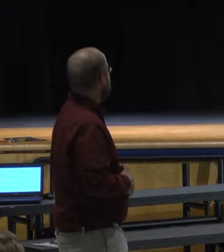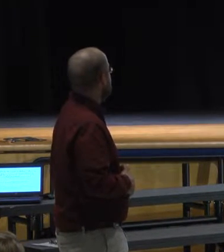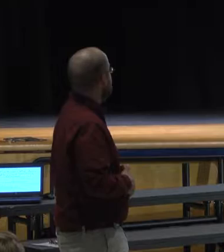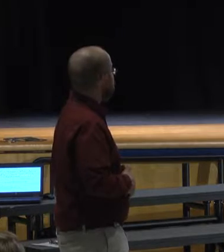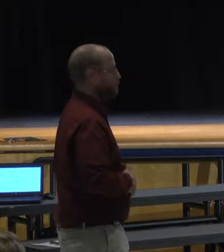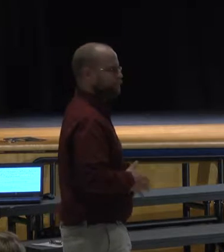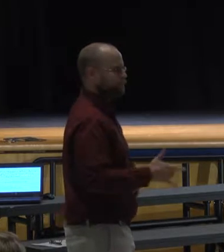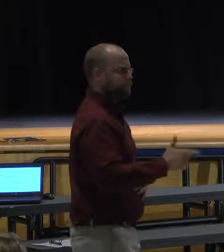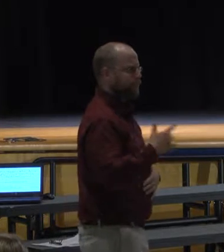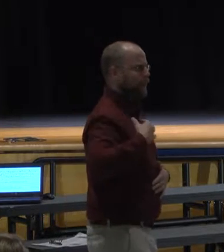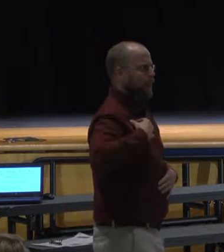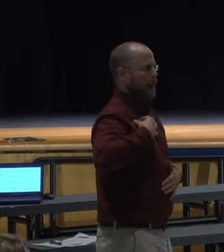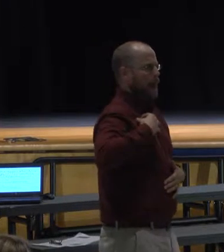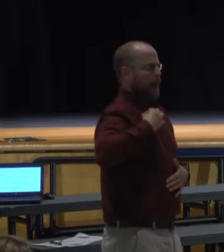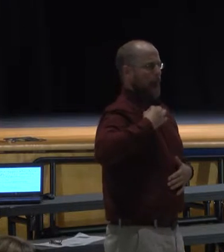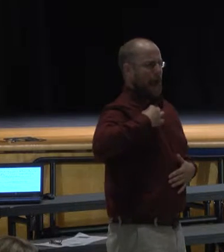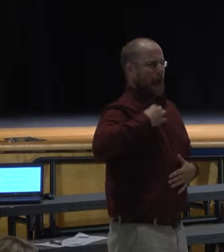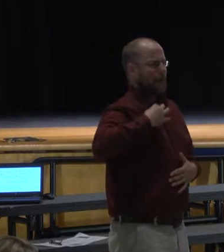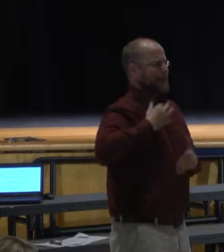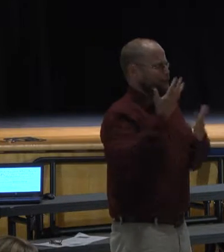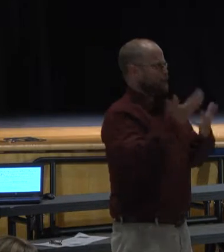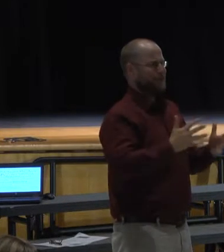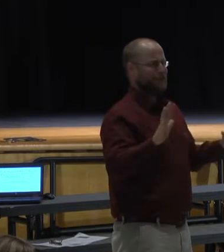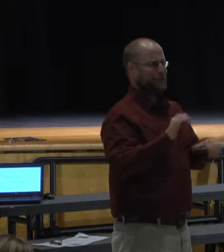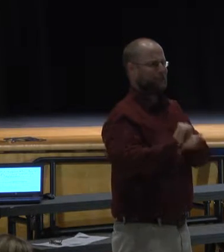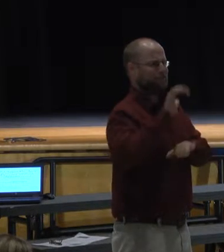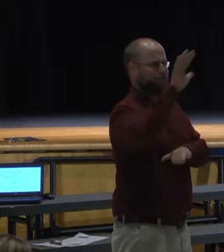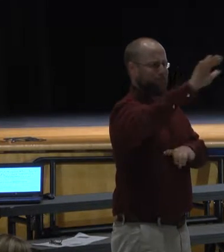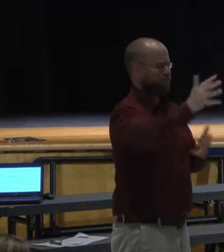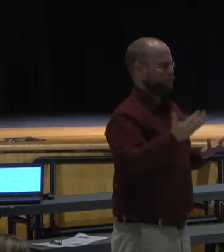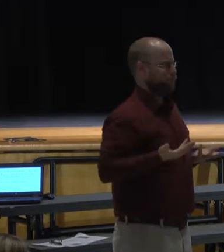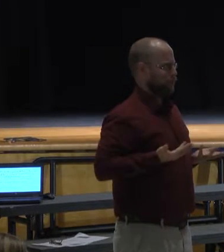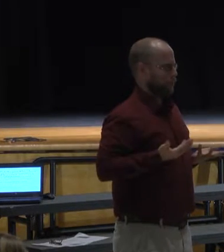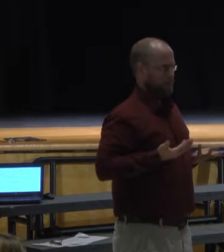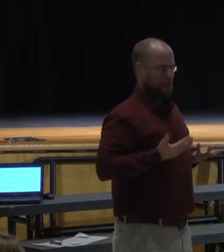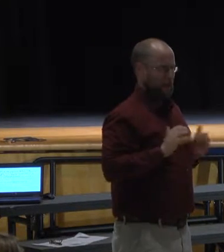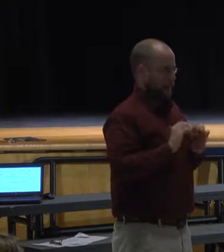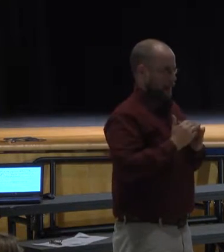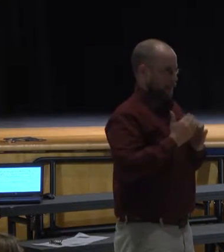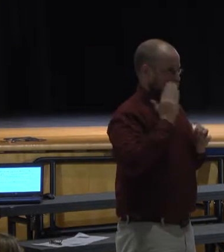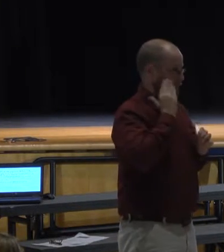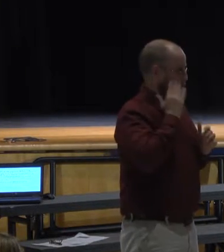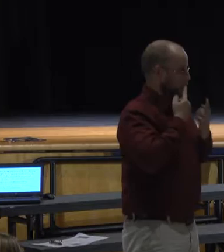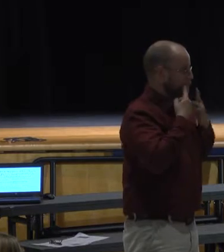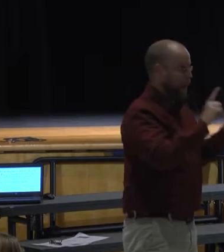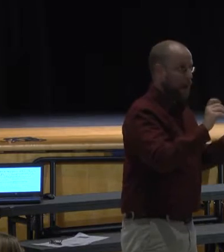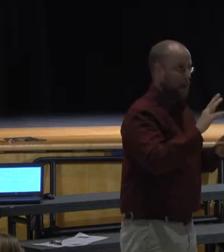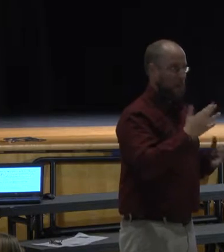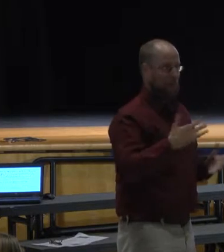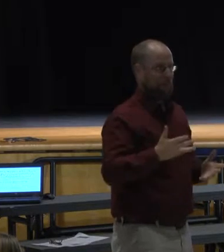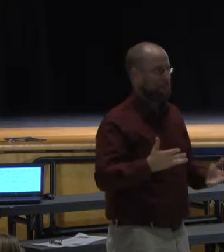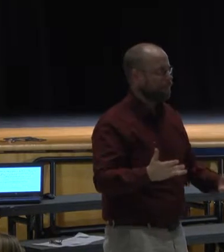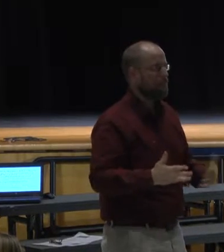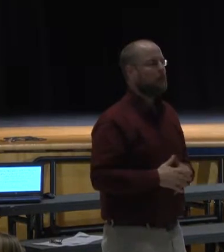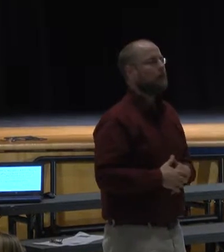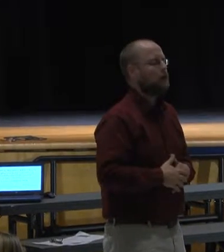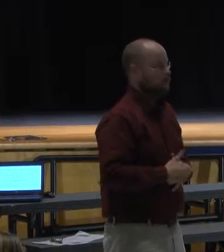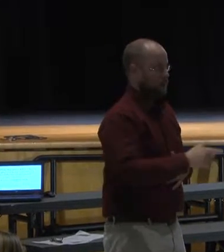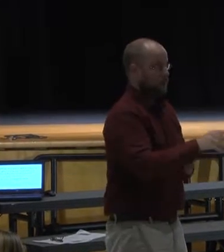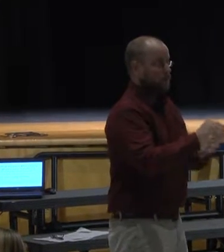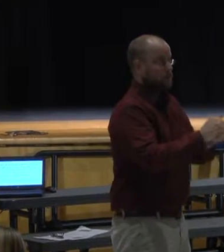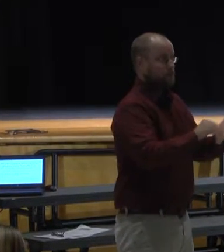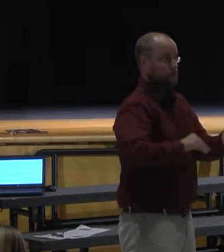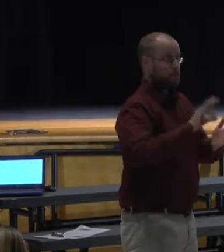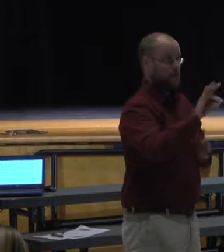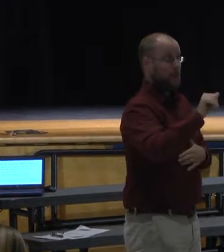Okay, once you get through the application process, how do you know you did it? How did things get processed? All right, when you did the FAFSA, it